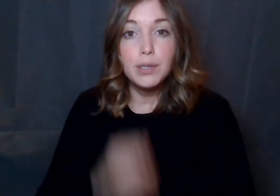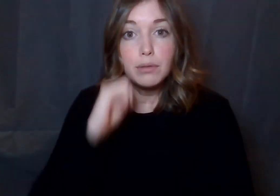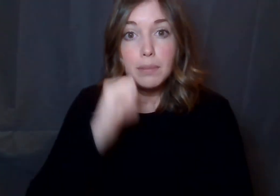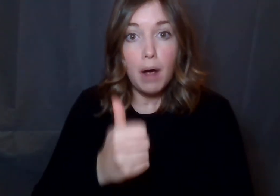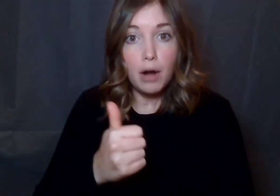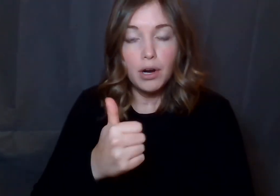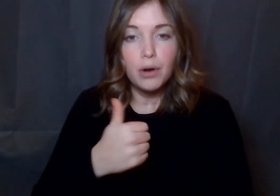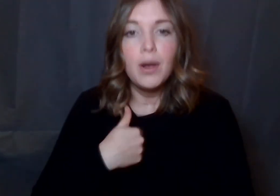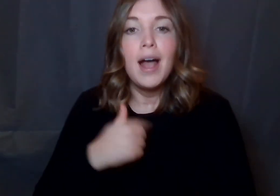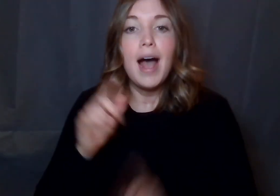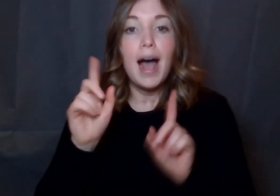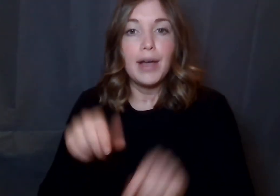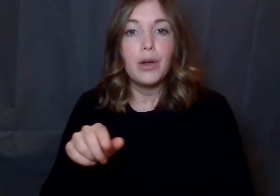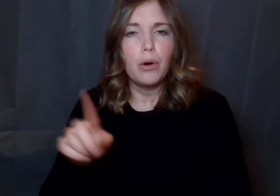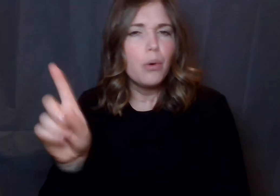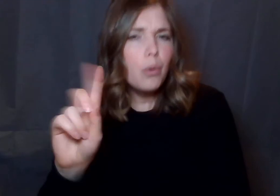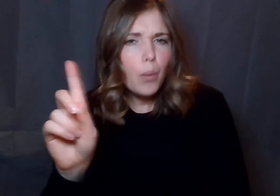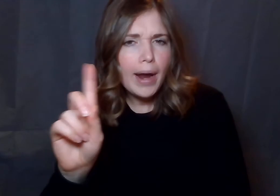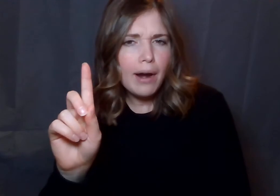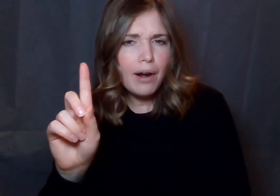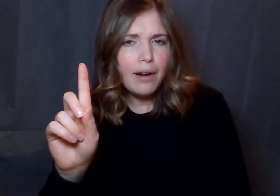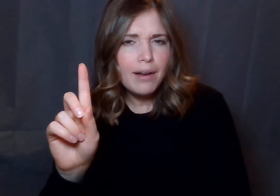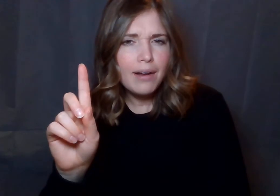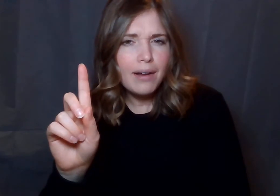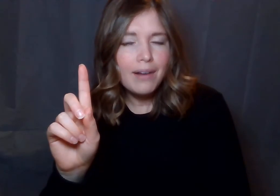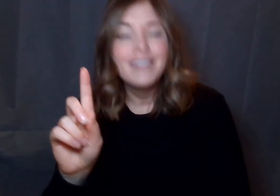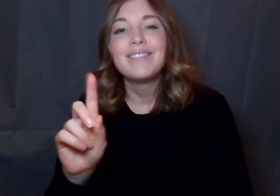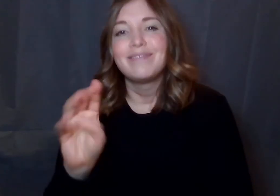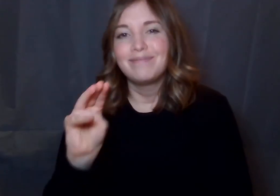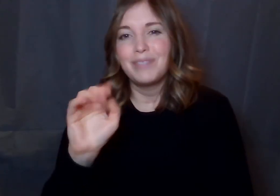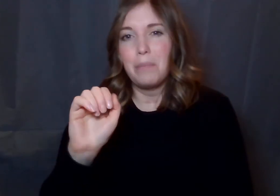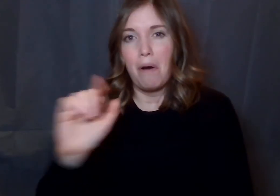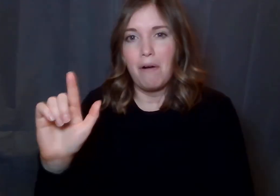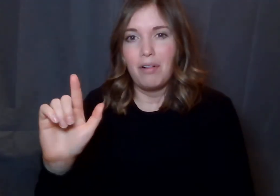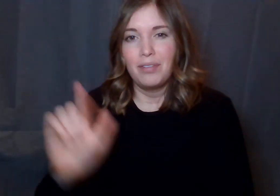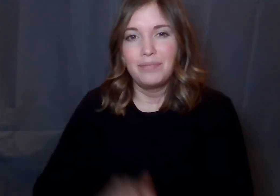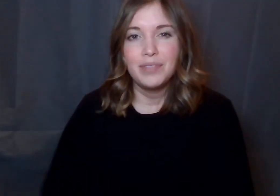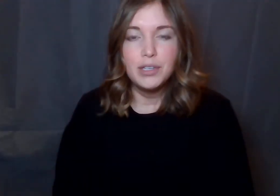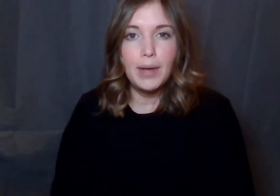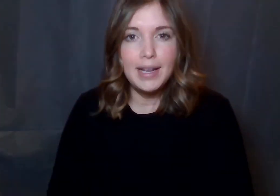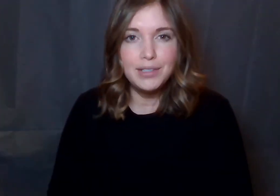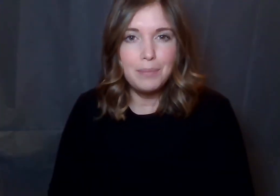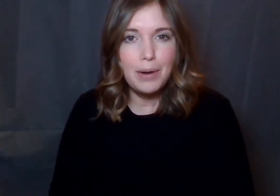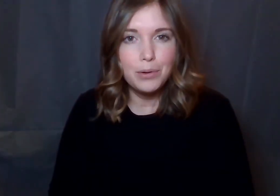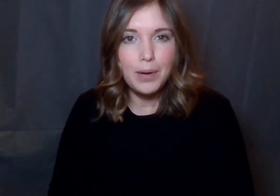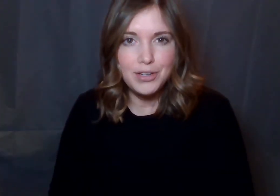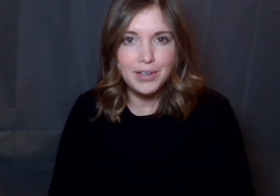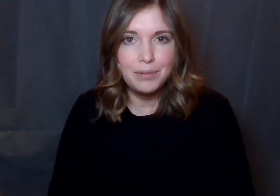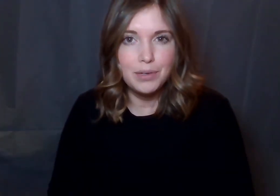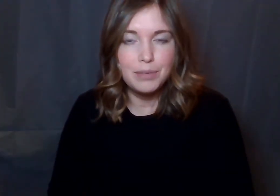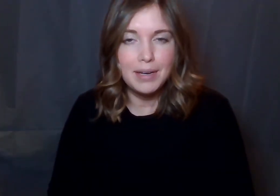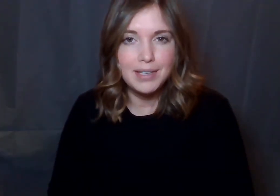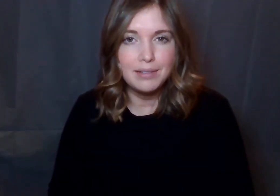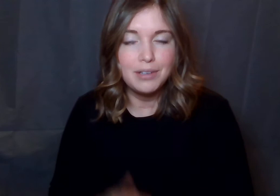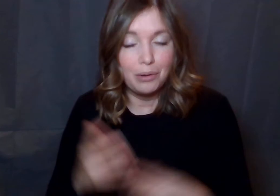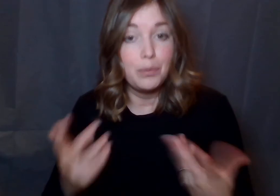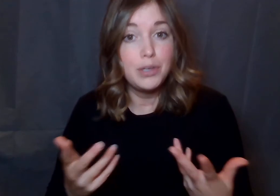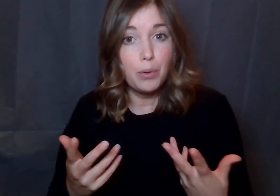so tomorrow I go where? The mall. So I answer my own question, which makes it